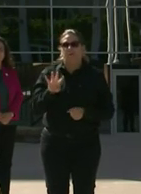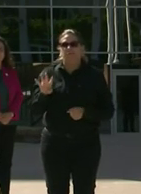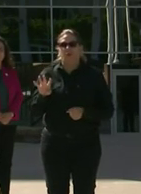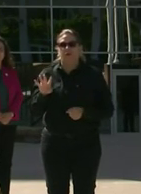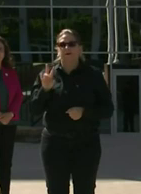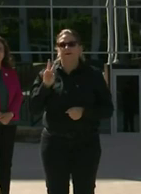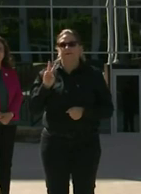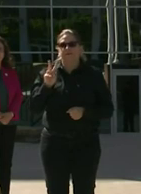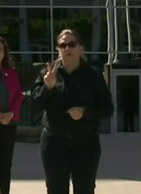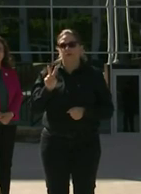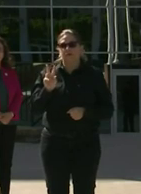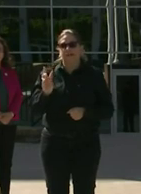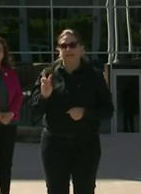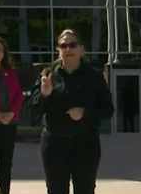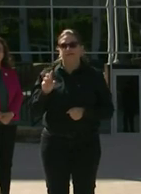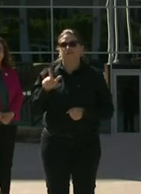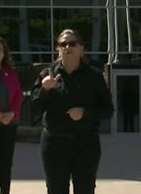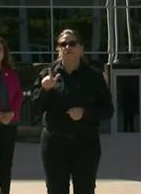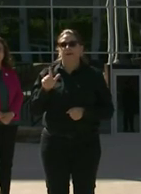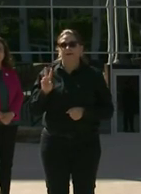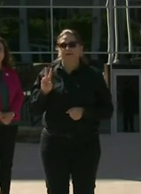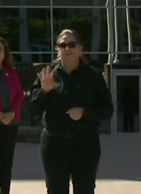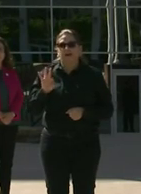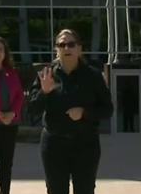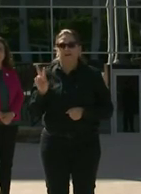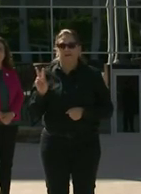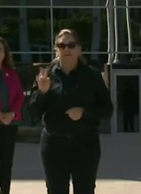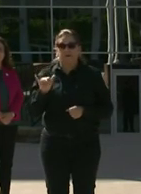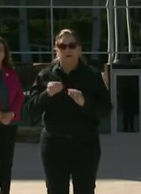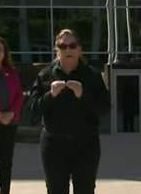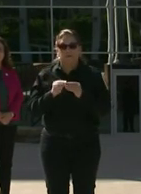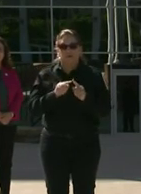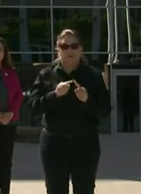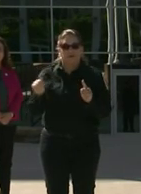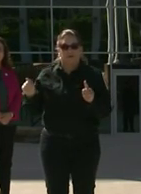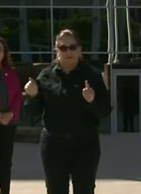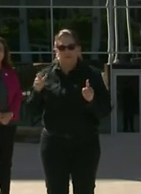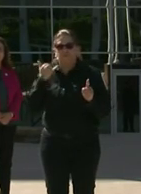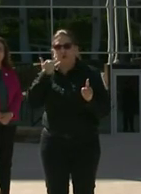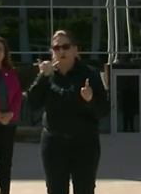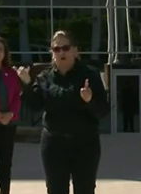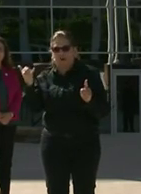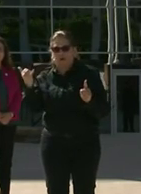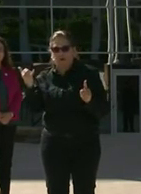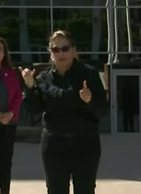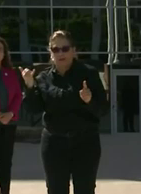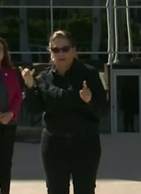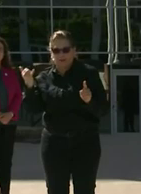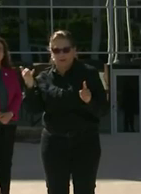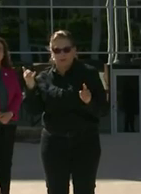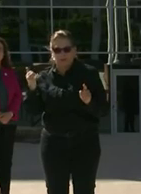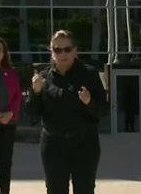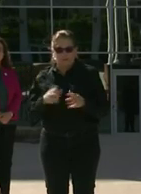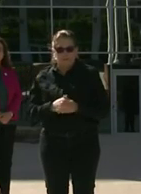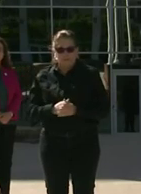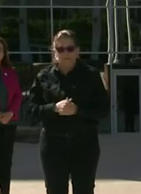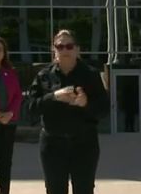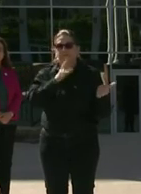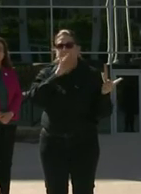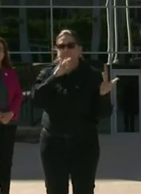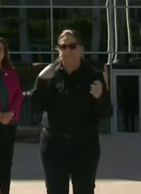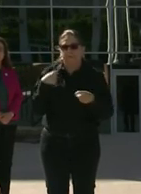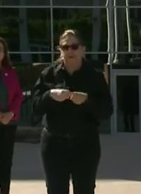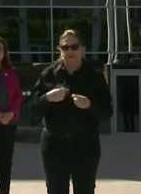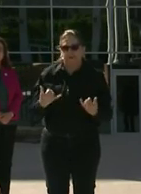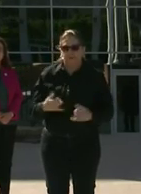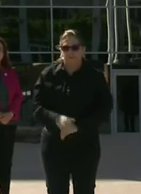844-726-2797. Si usted tiene síntomas, llame a su médico y su estatus migratorio no es un problema. Llame a su médico si no tiene